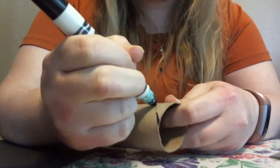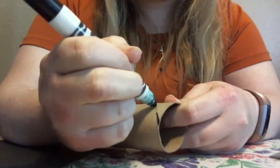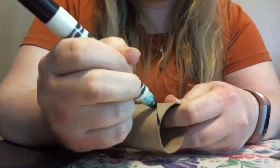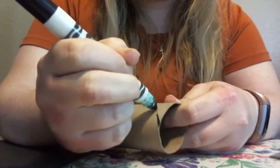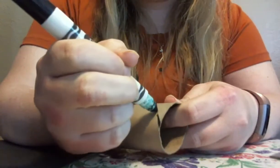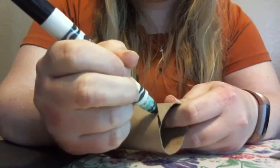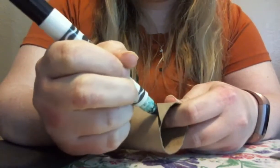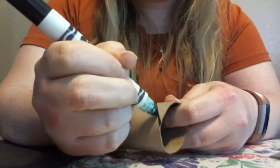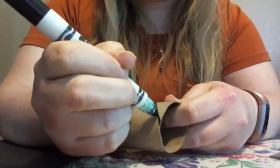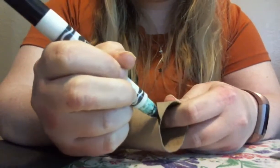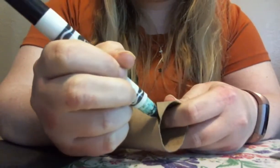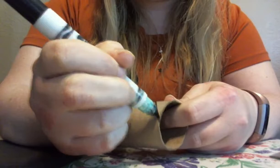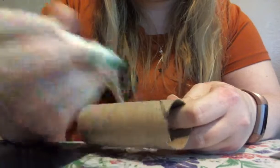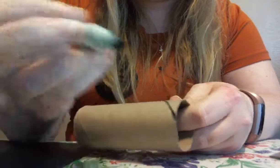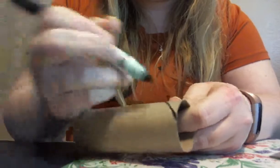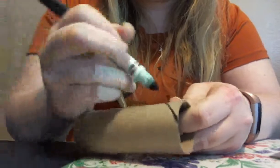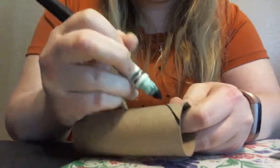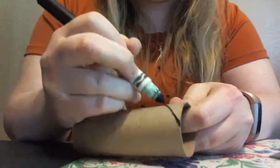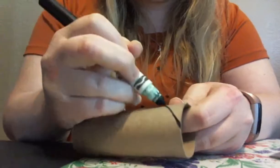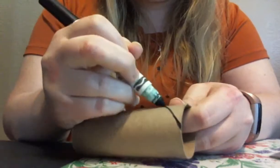those ridges.